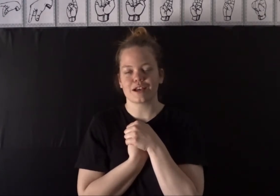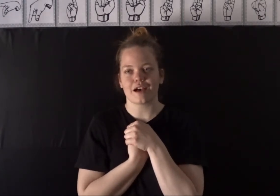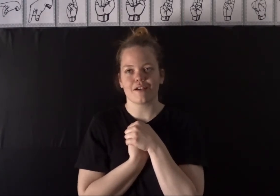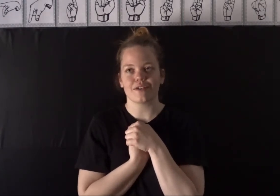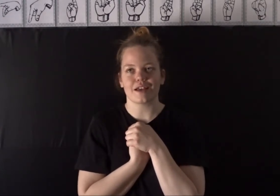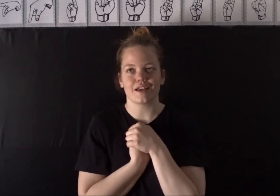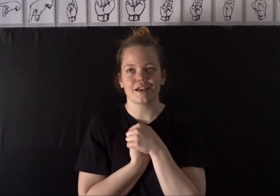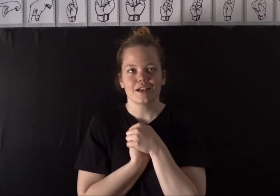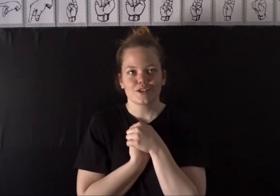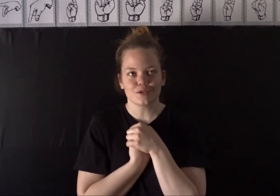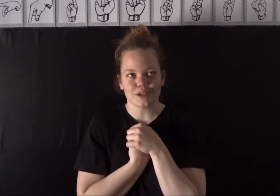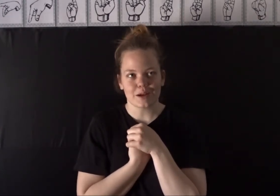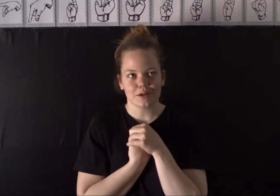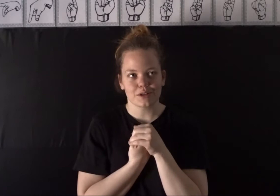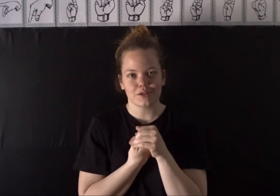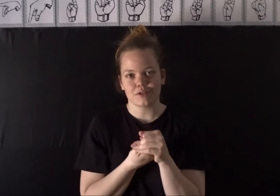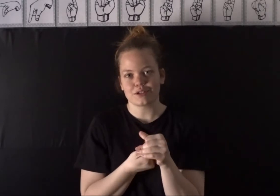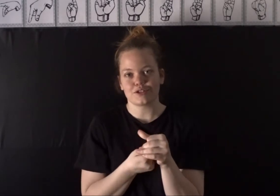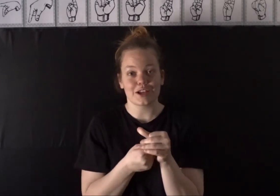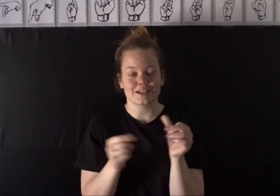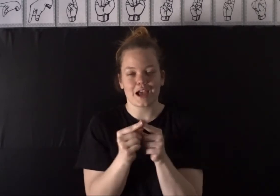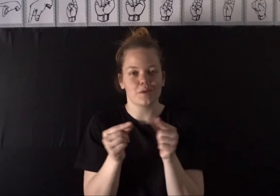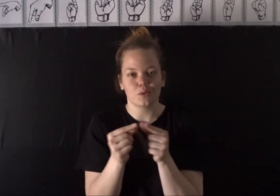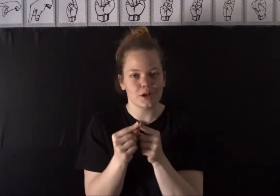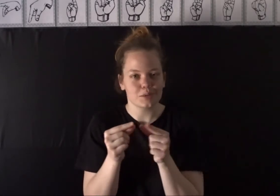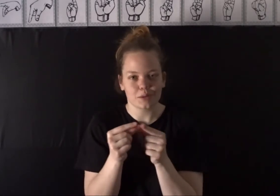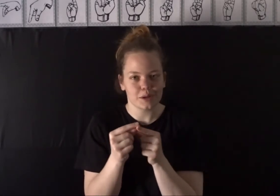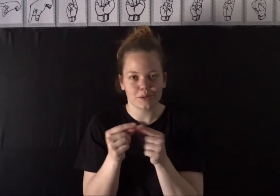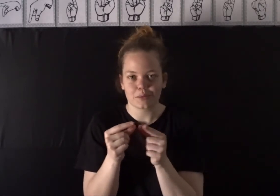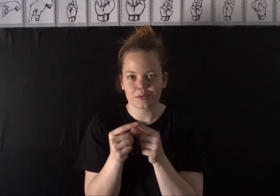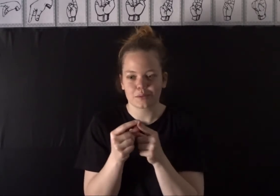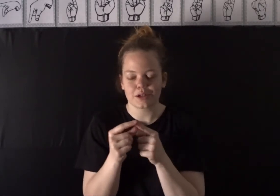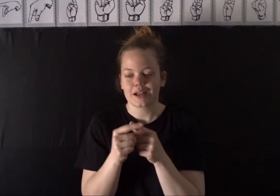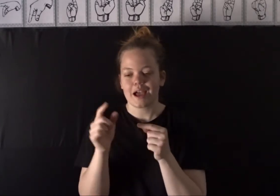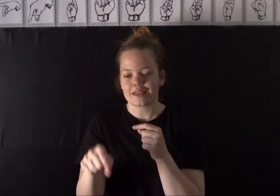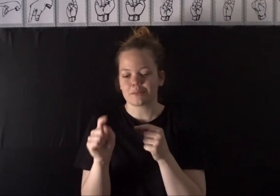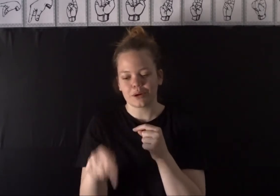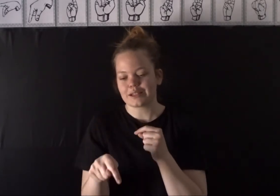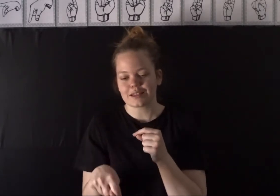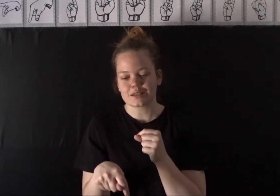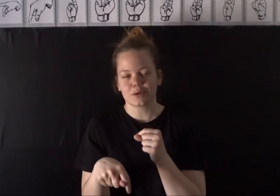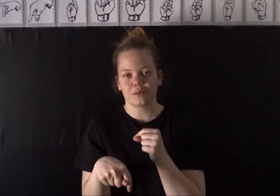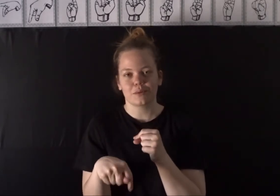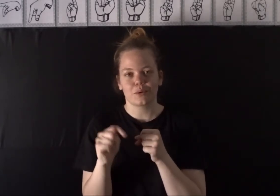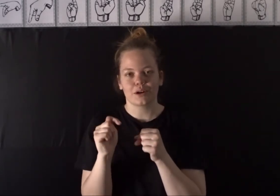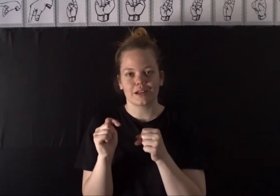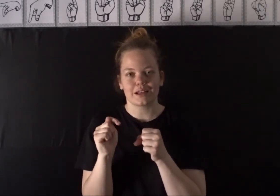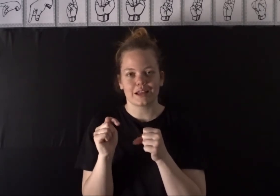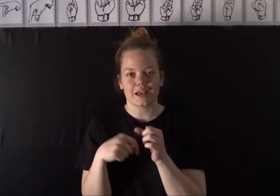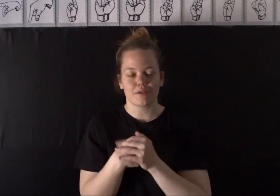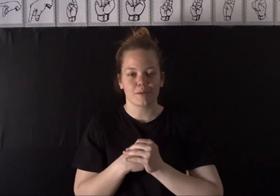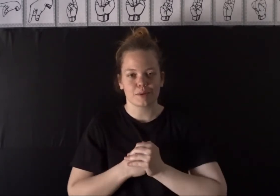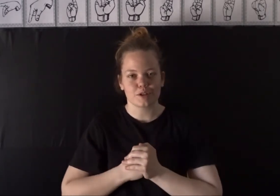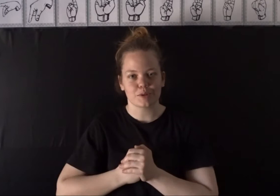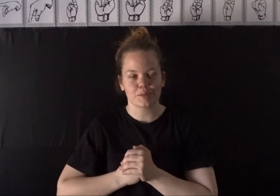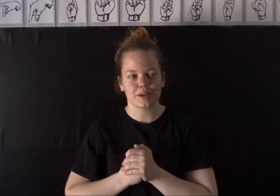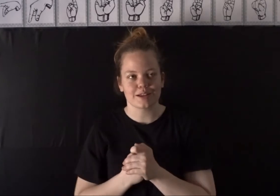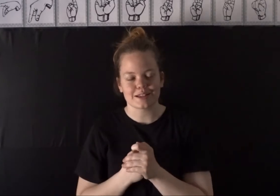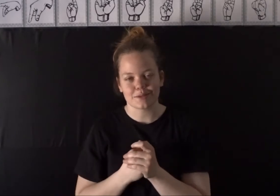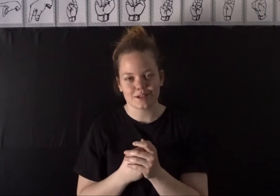have a student that I worked with who used to just sign word, word, word, word, word, word, word, and then point at this one word in a Robert Munch book because it was a lot of